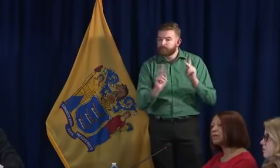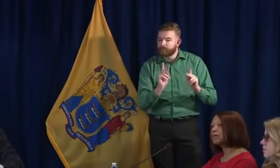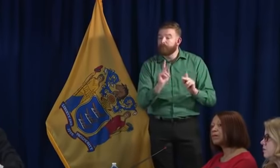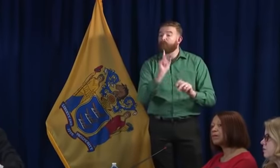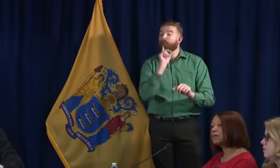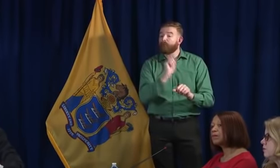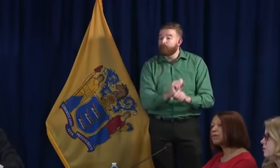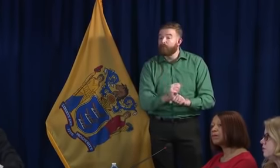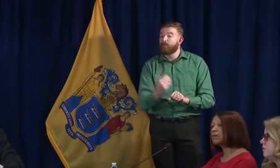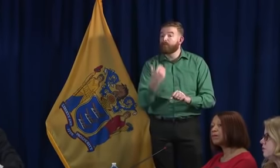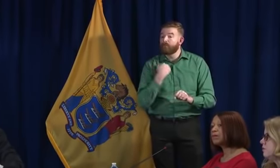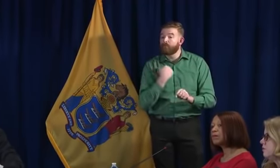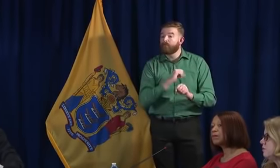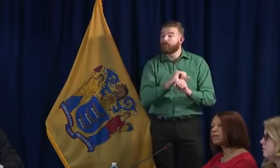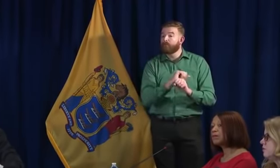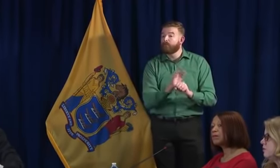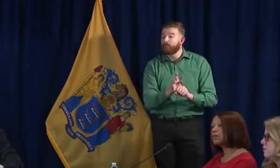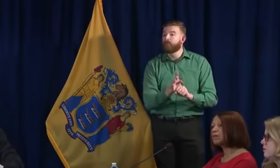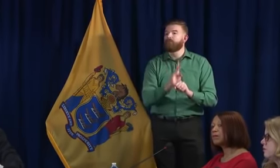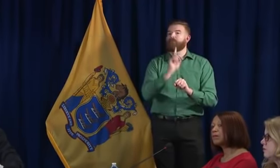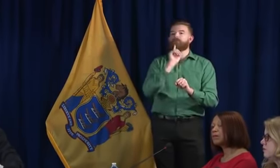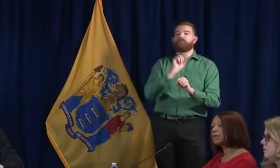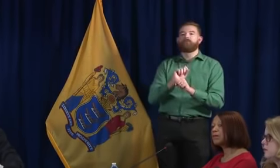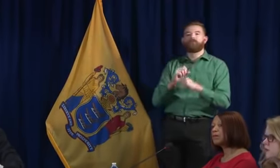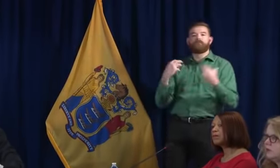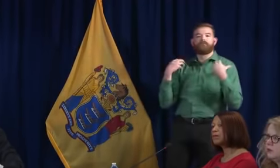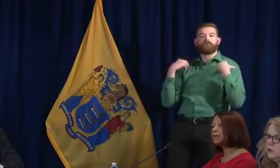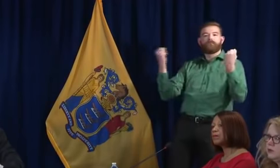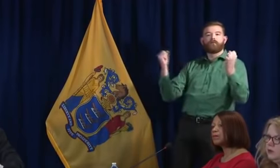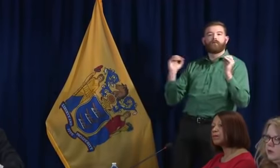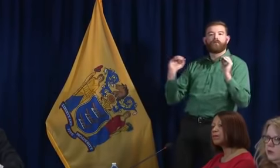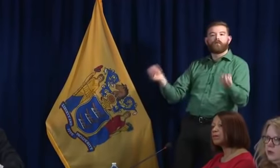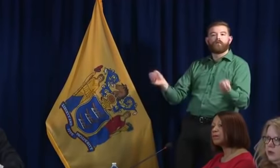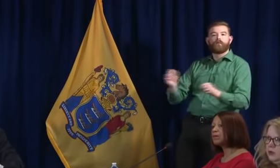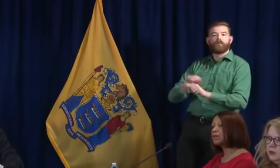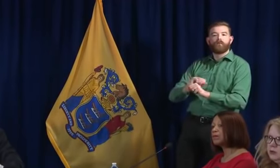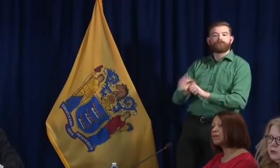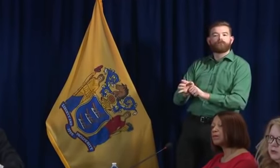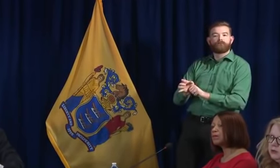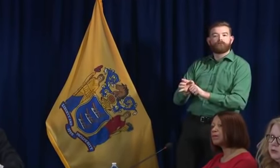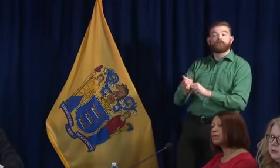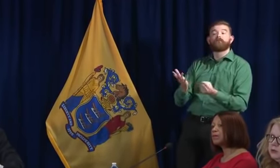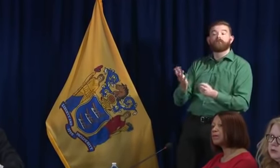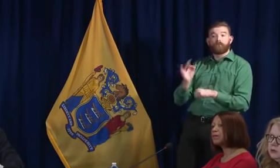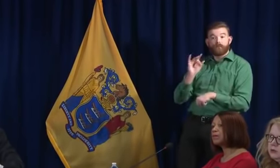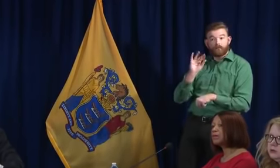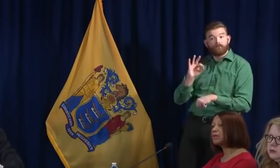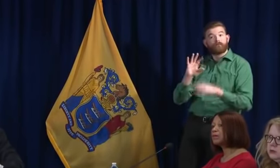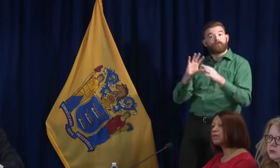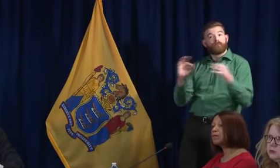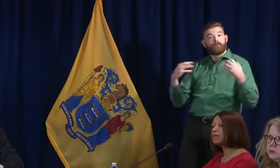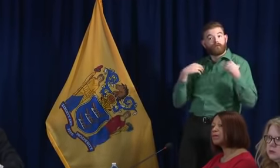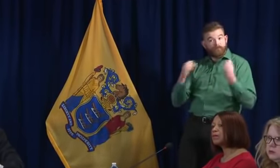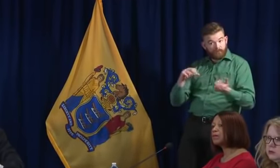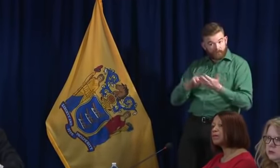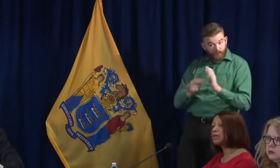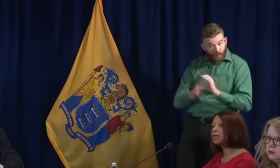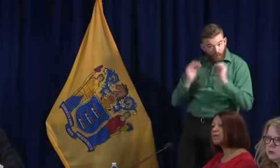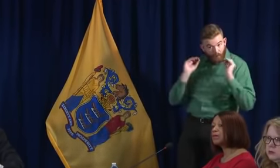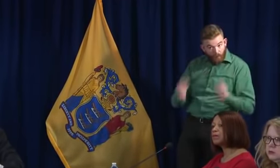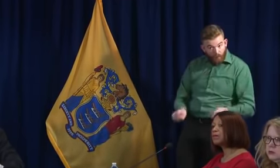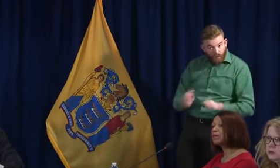they recover, are they completely recovered? There were some stories from China where they had celebrations and then 2 days later the guy